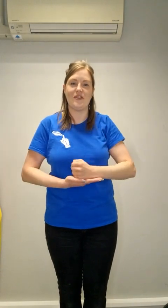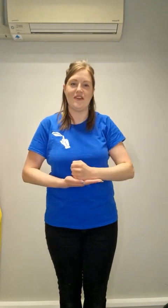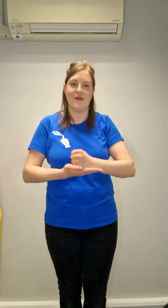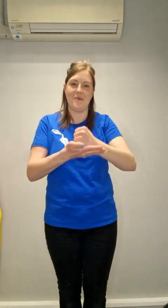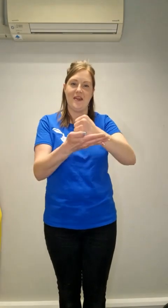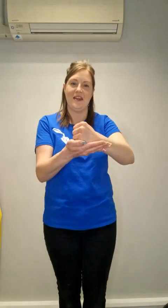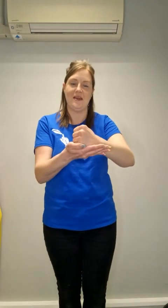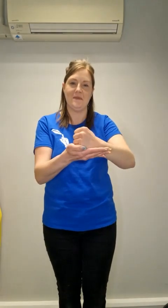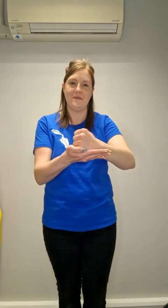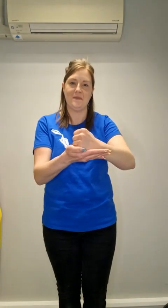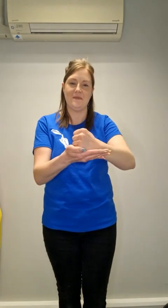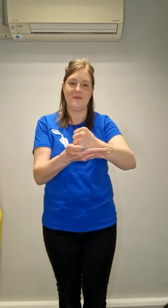hydrotherapy.